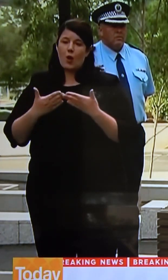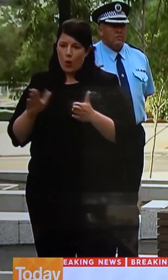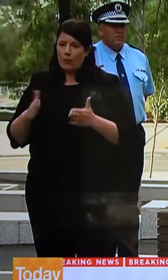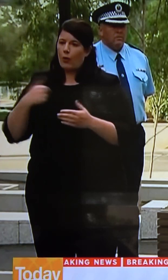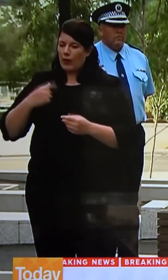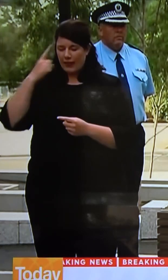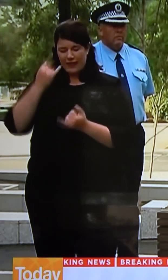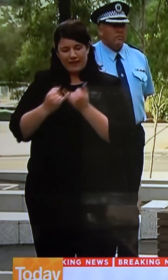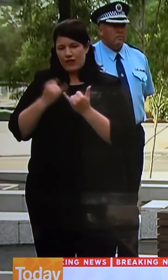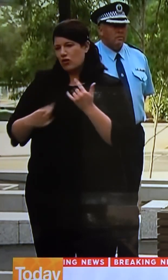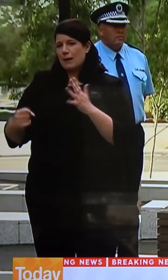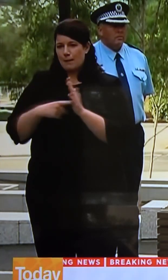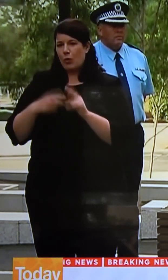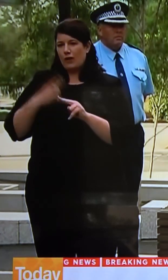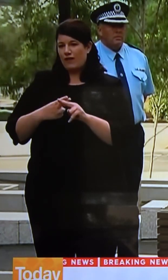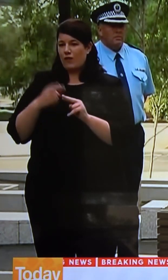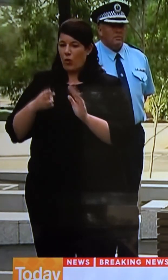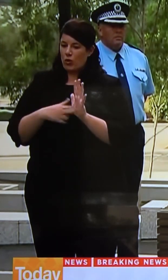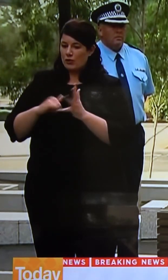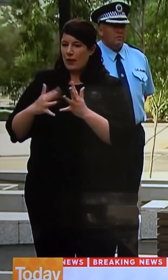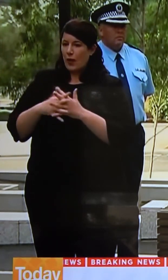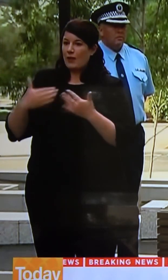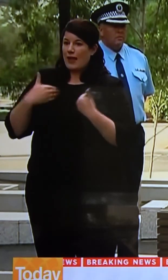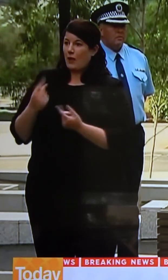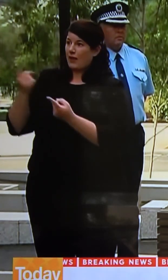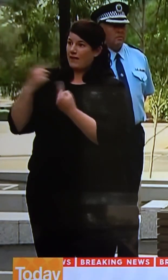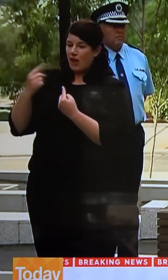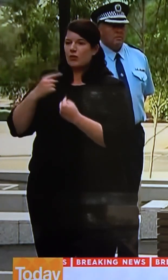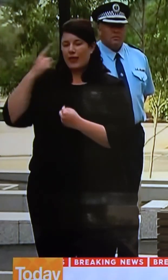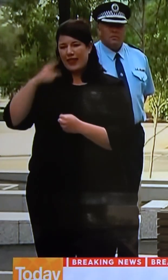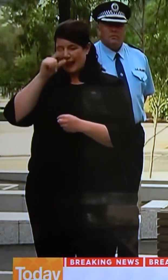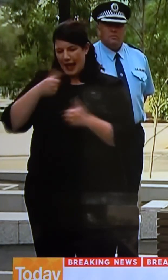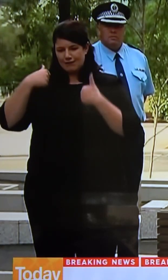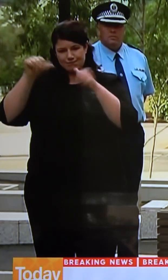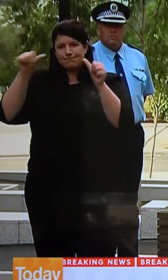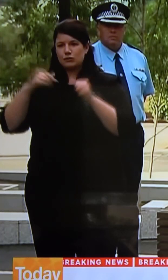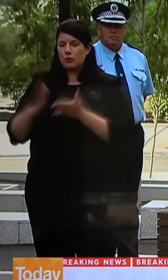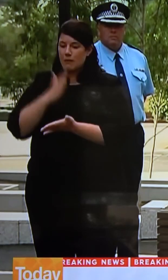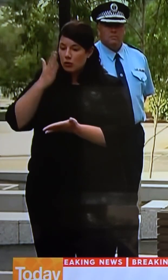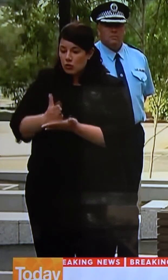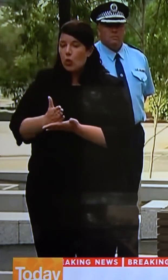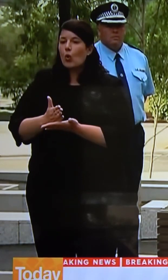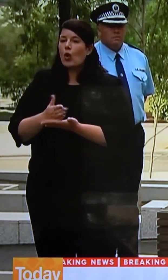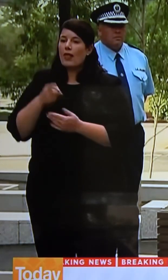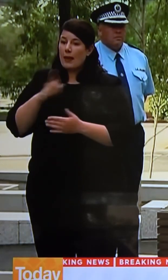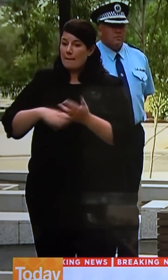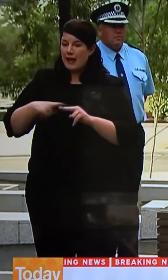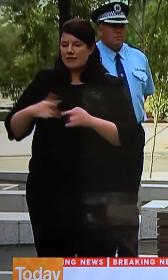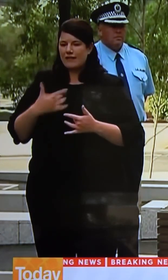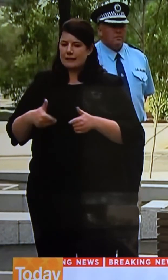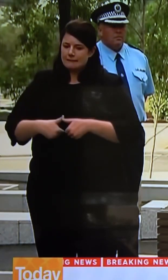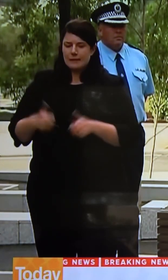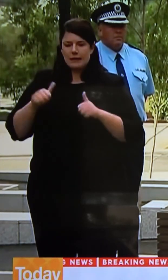a practical application to the health advice received, and also a practical application to making sure there is certainty for parents,